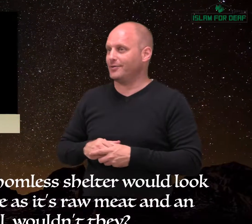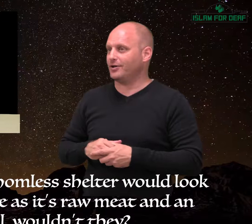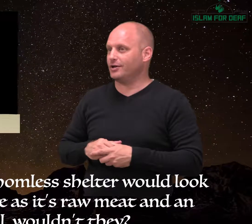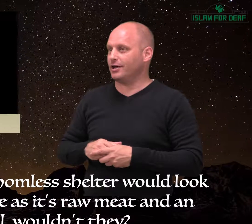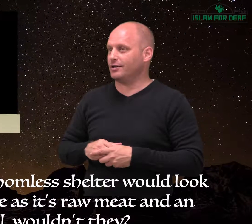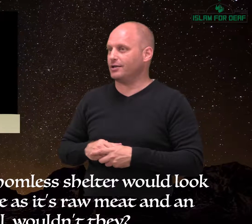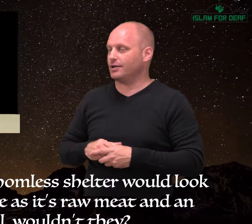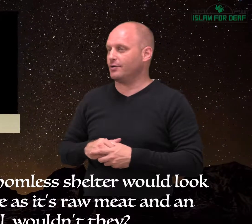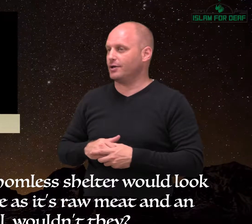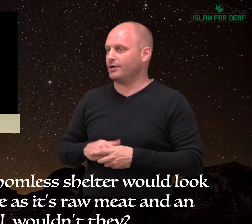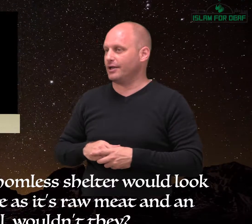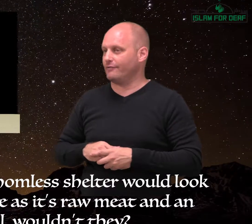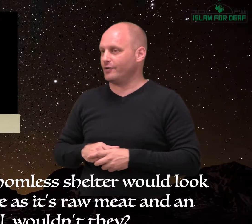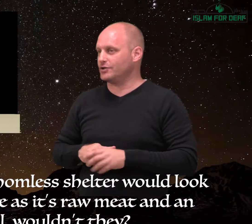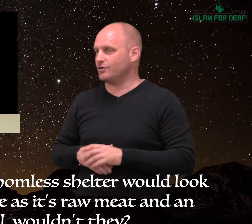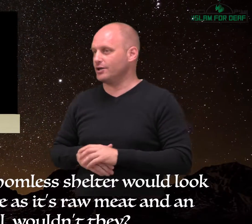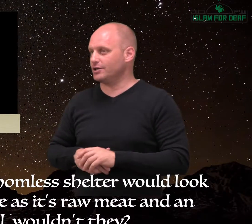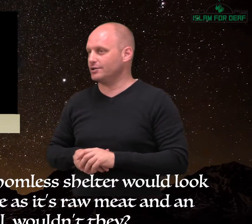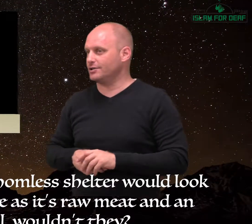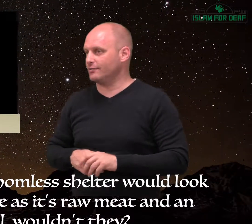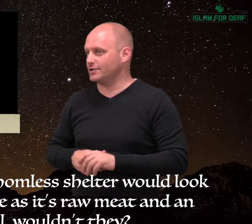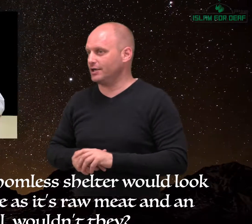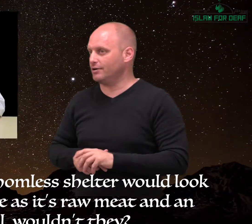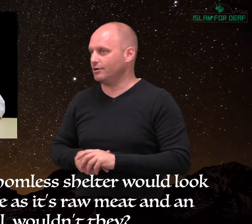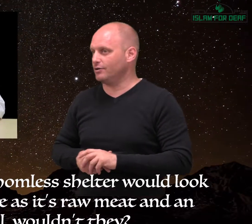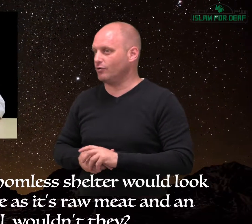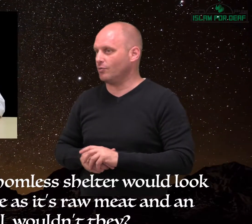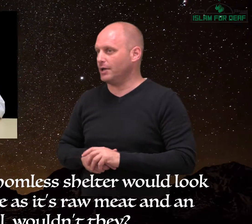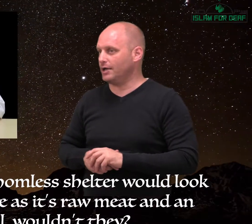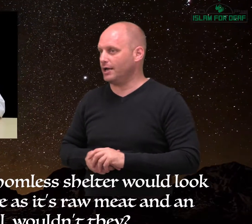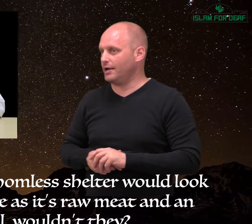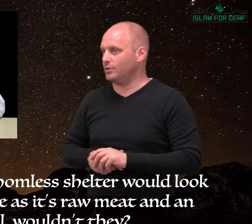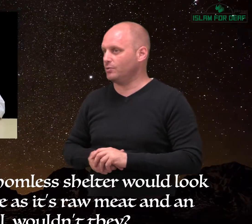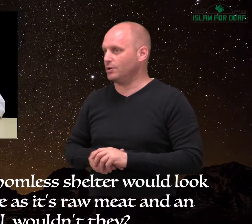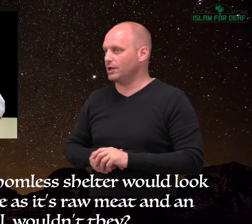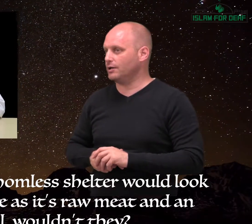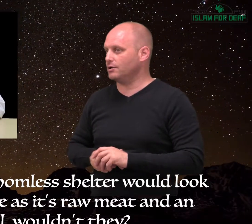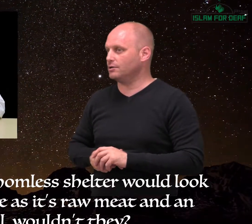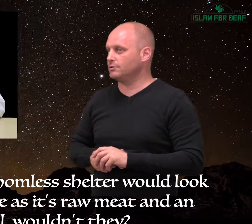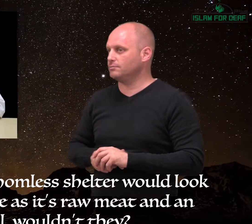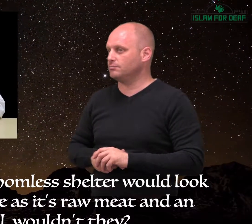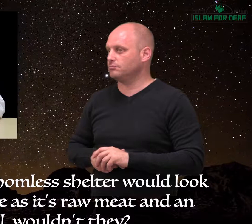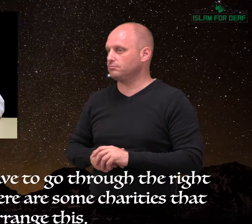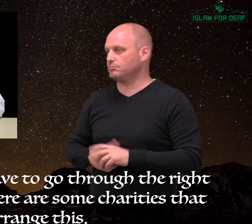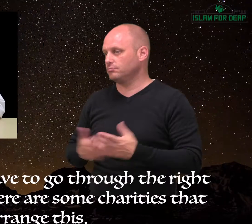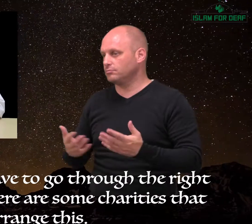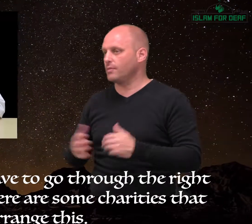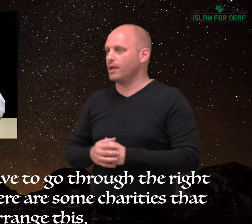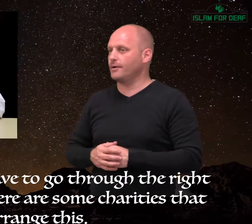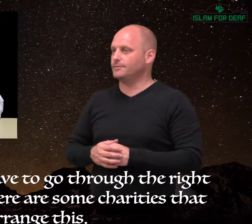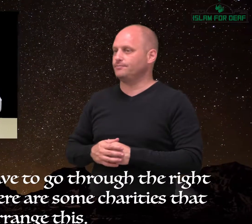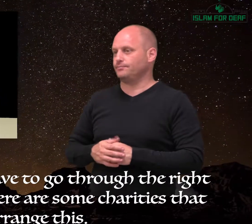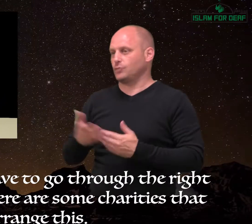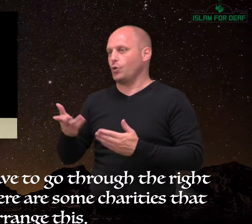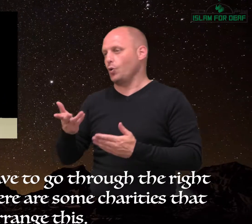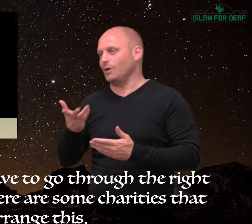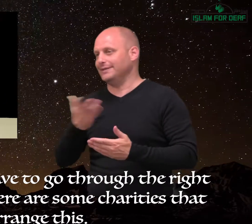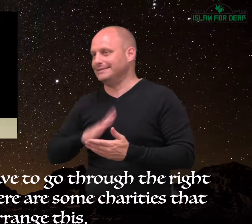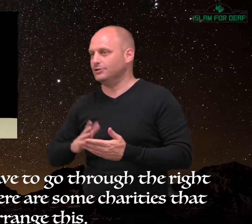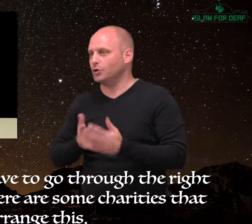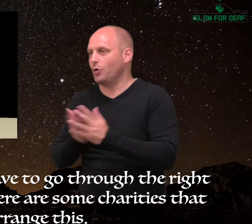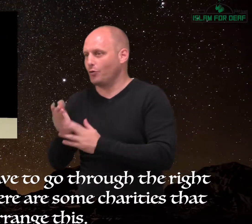Yeah, they would look at that very strange because it's obviously raw meat and an animal, wouldn't they? No, obviously, you have to